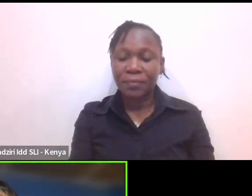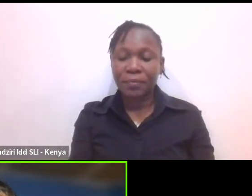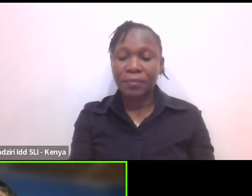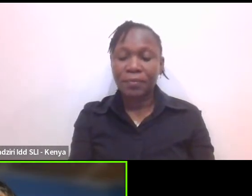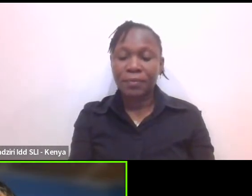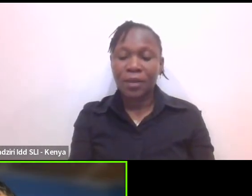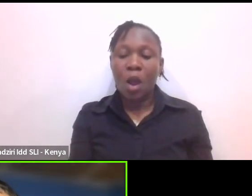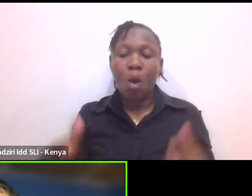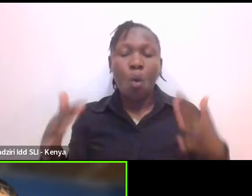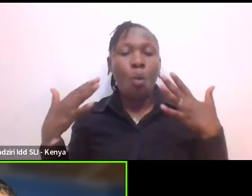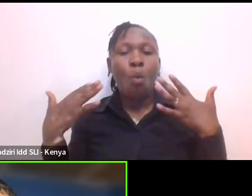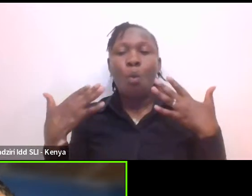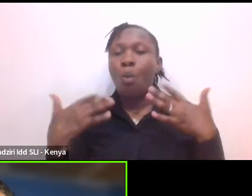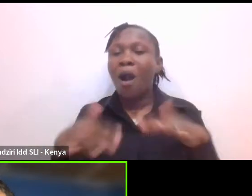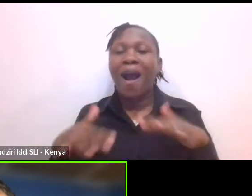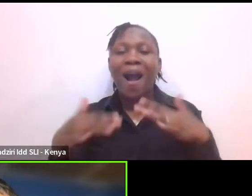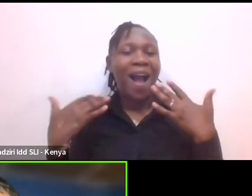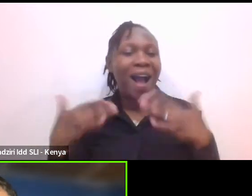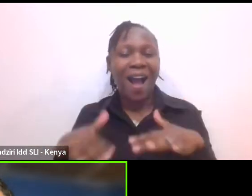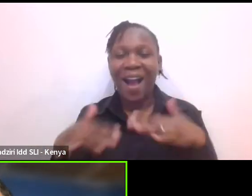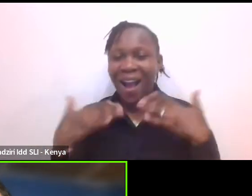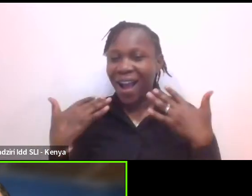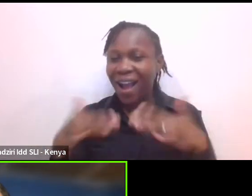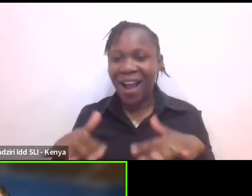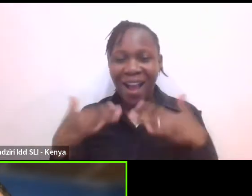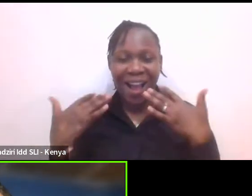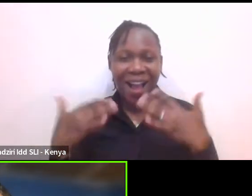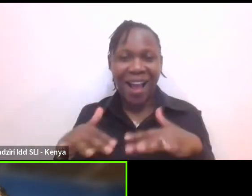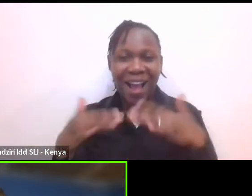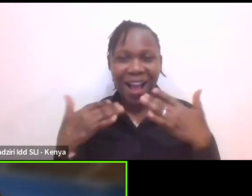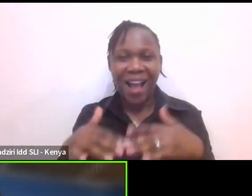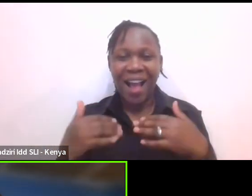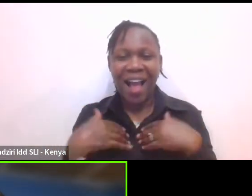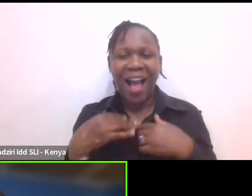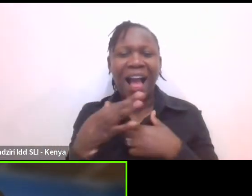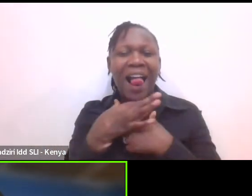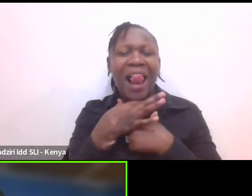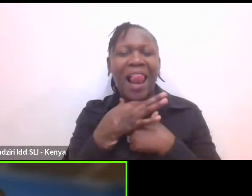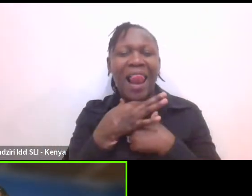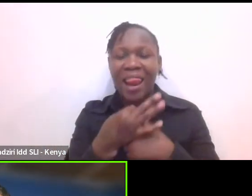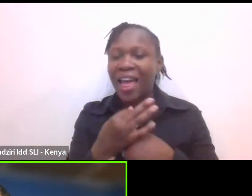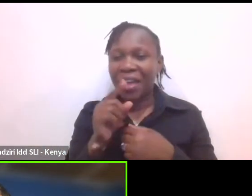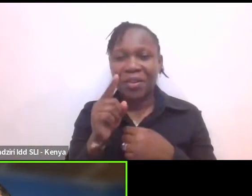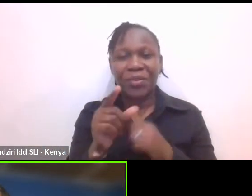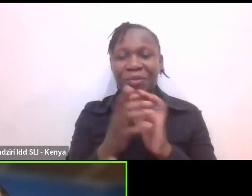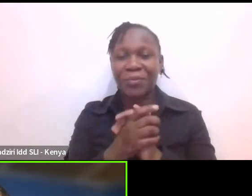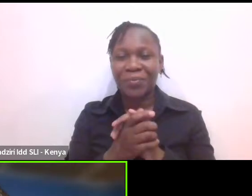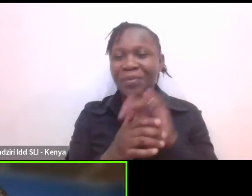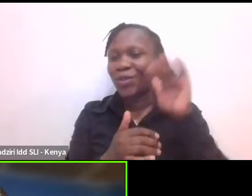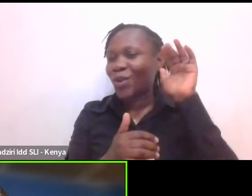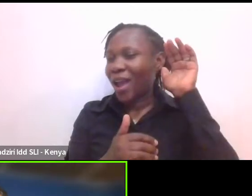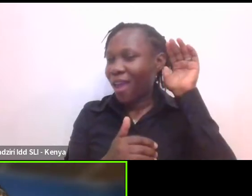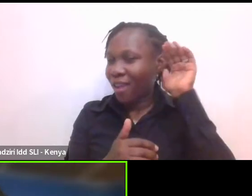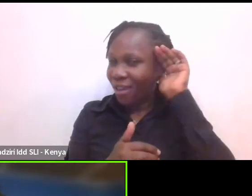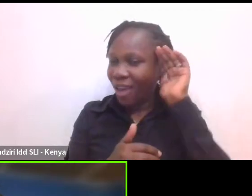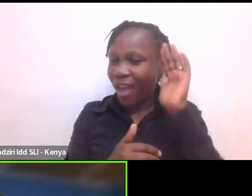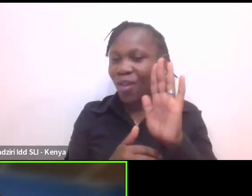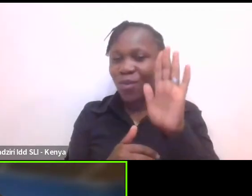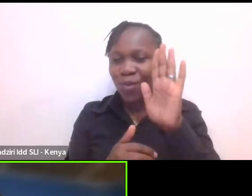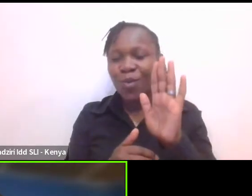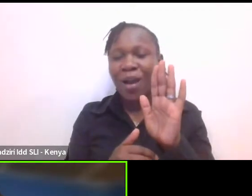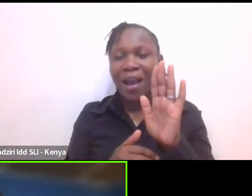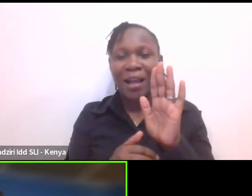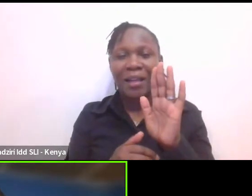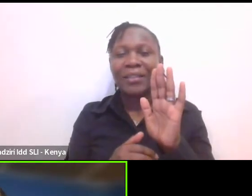Wow, Stephen, do I know a cue when I hear one? Just like that resounding cadence to what you just